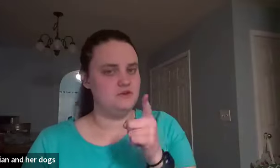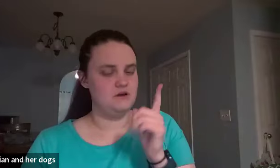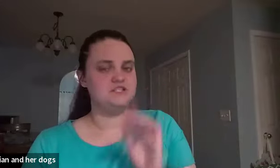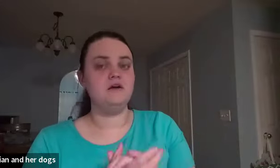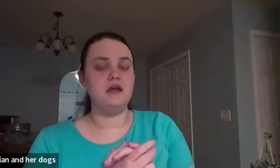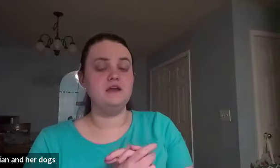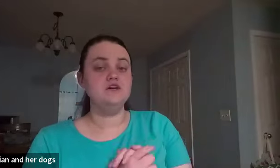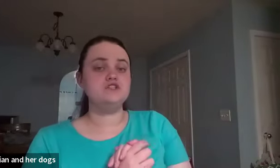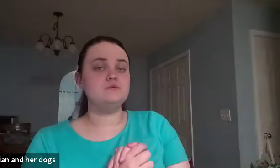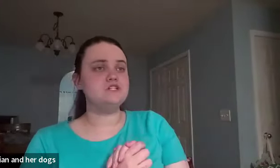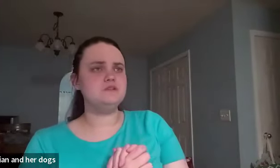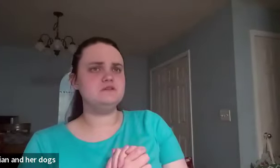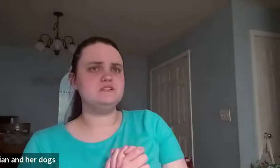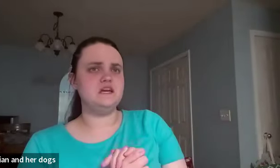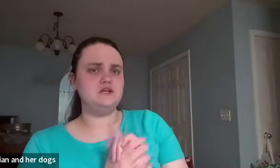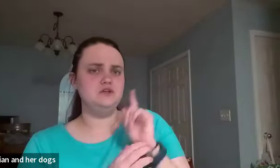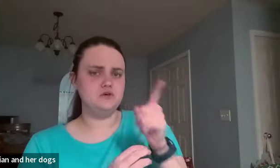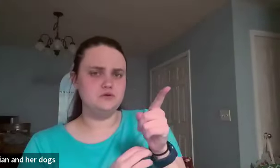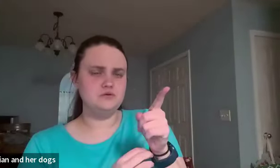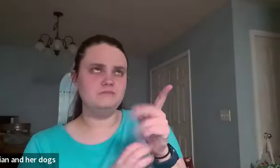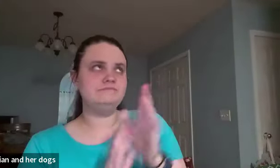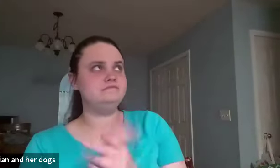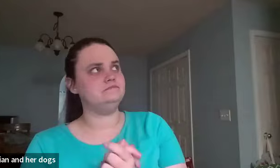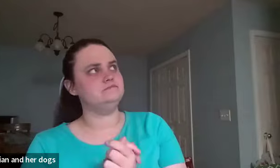good question. Okay. So what you would do is say you